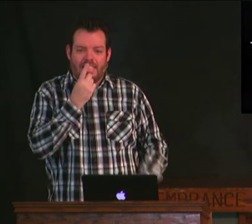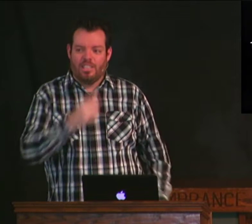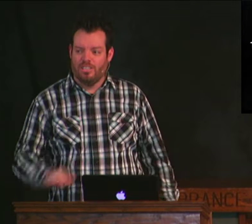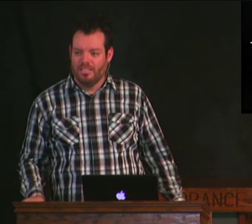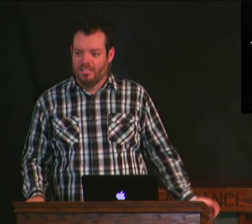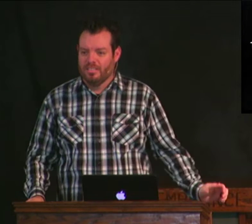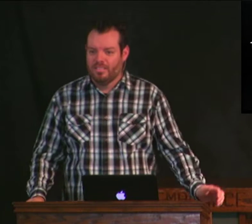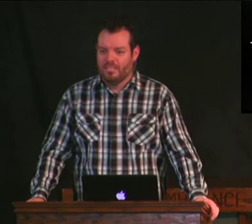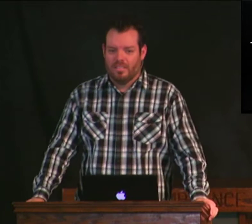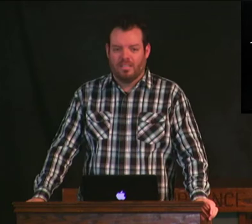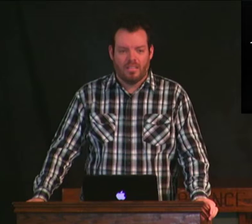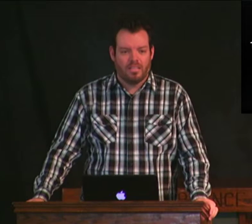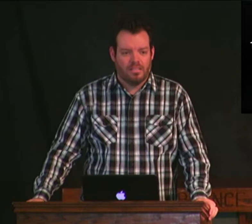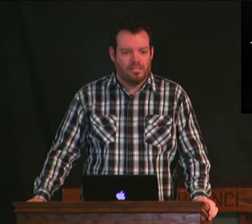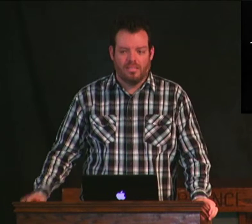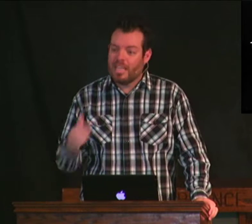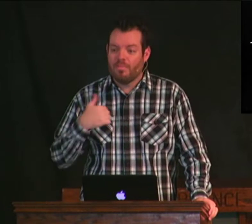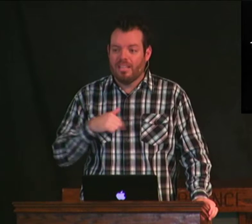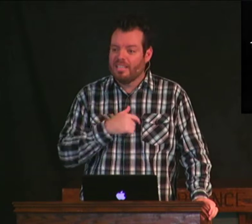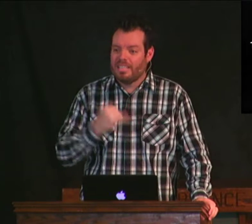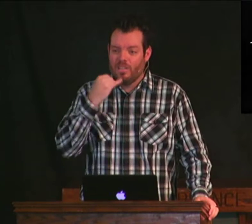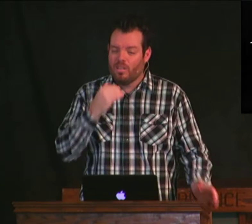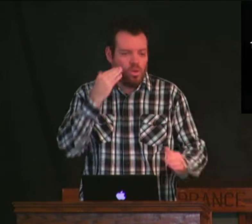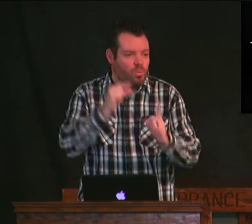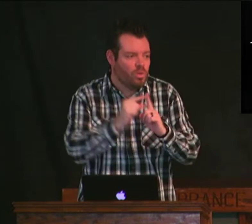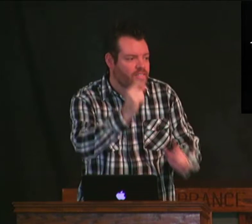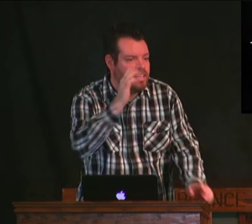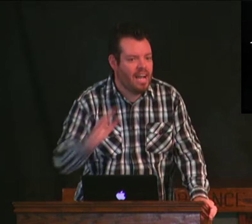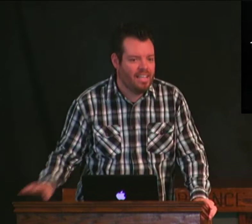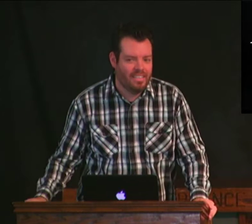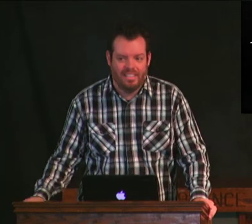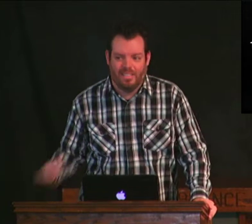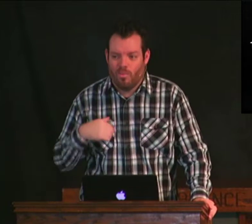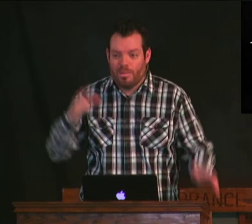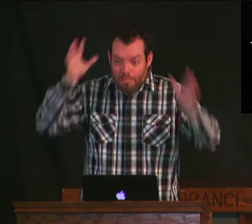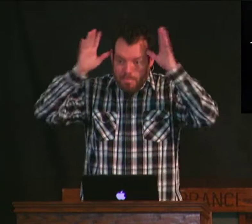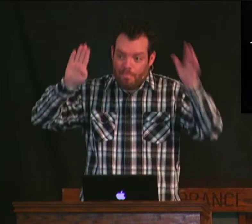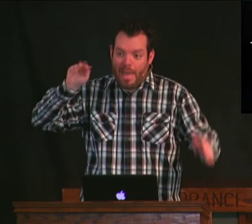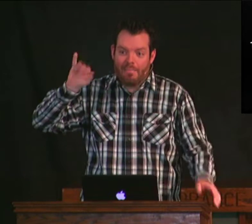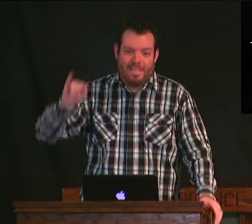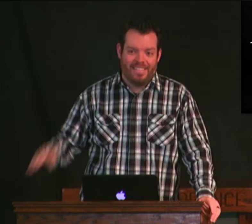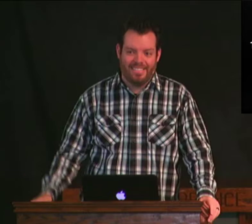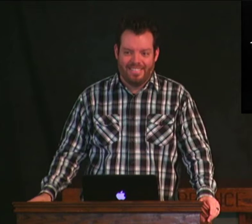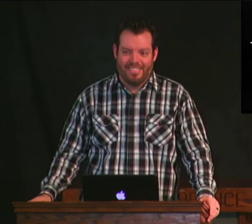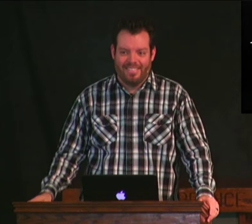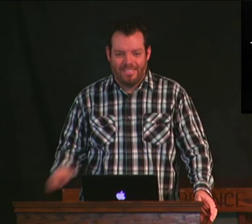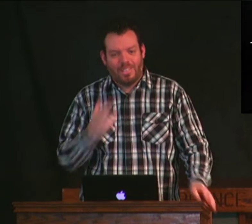dinner. The same with us. If we don't know the word of God, we're Bambi. Those cute